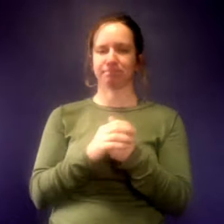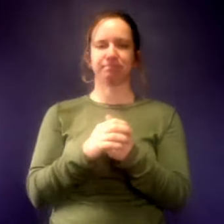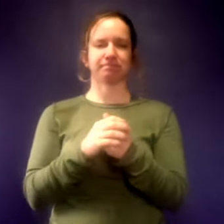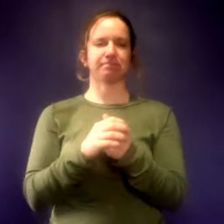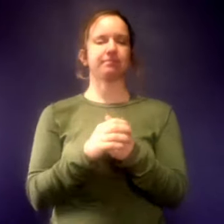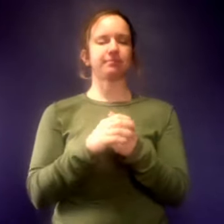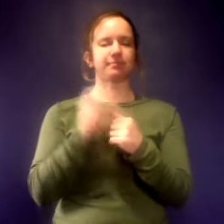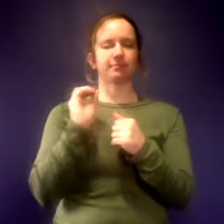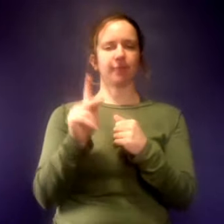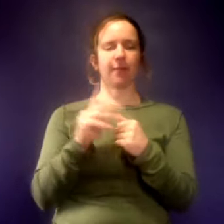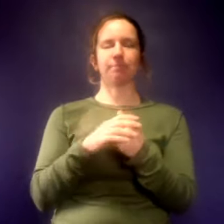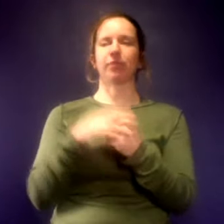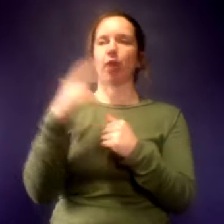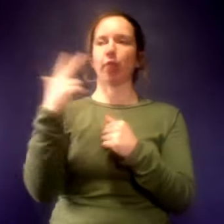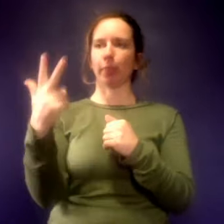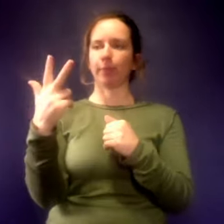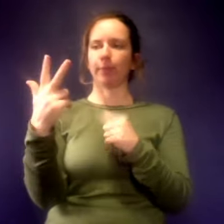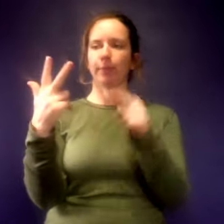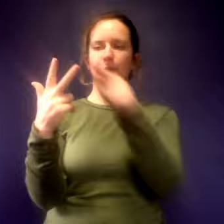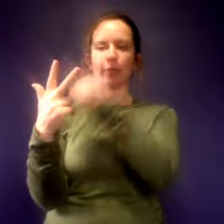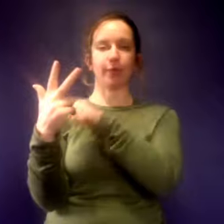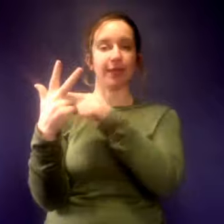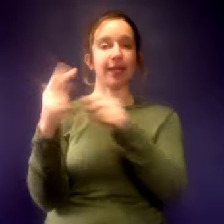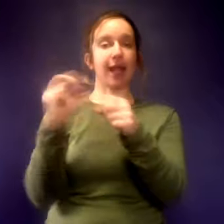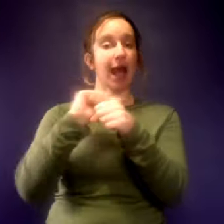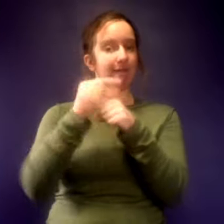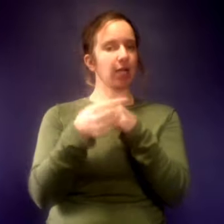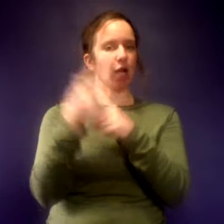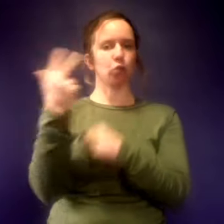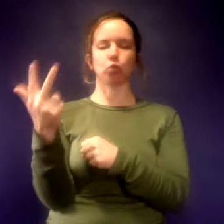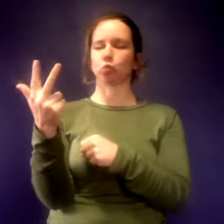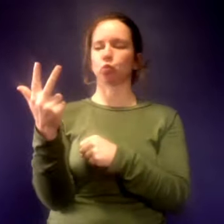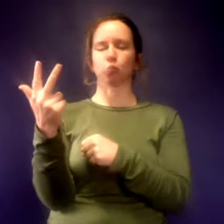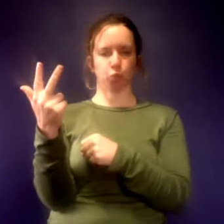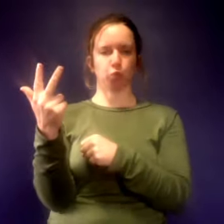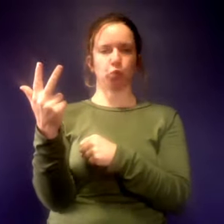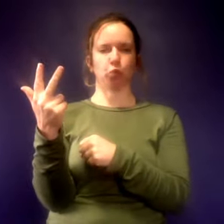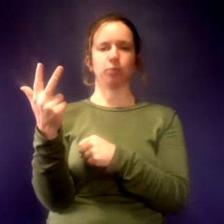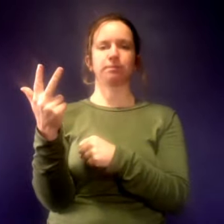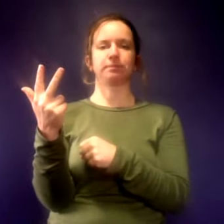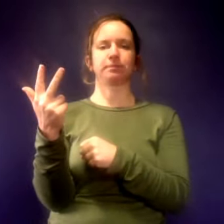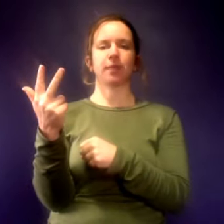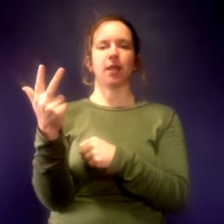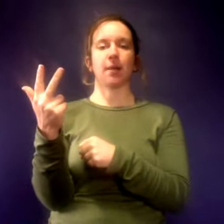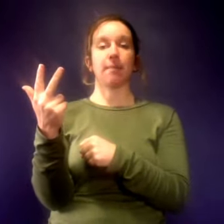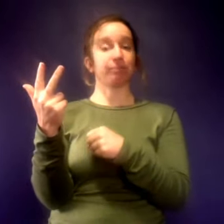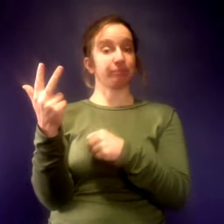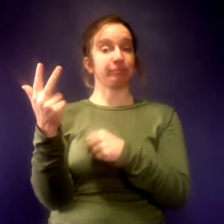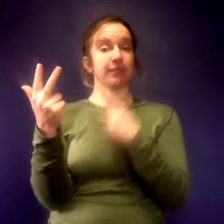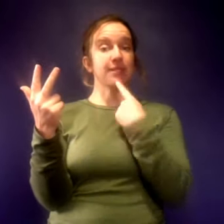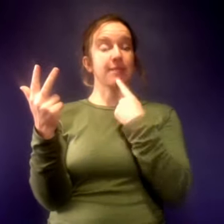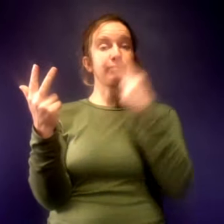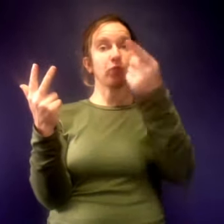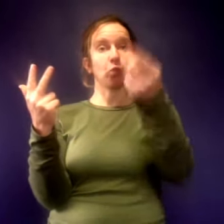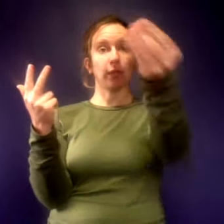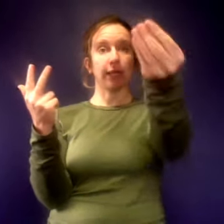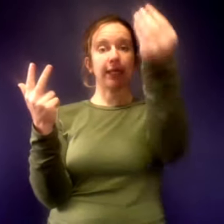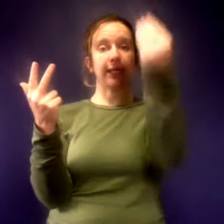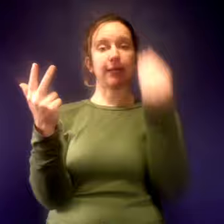1, 2, 3. Right? 1, 2, 3. And let's say you were to give me 4 more avocados. So let me